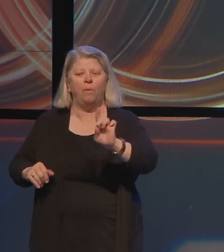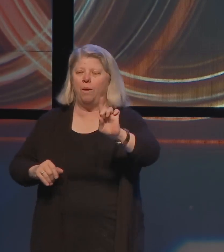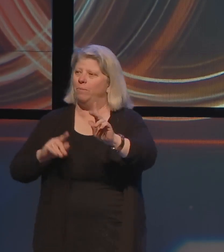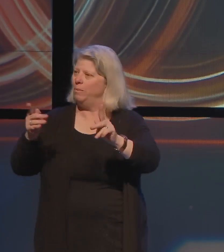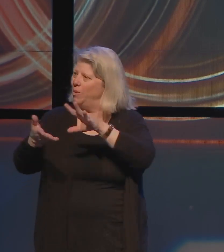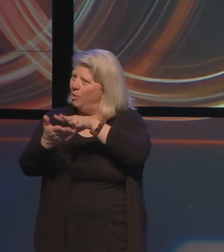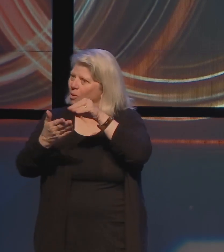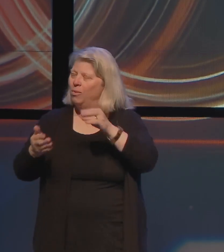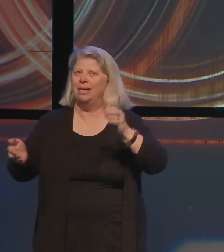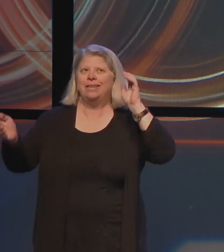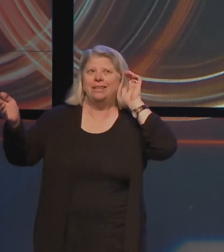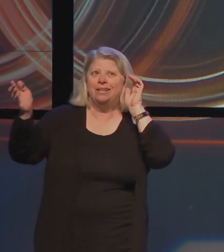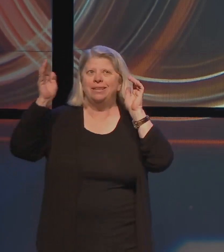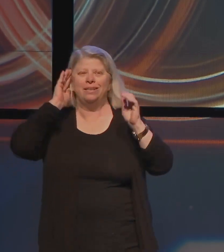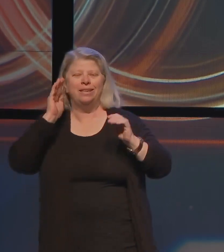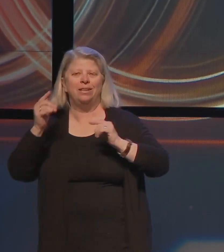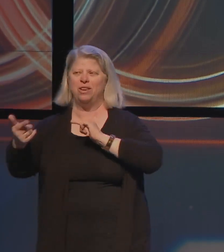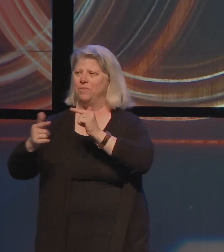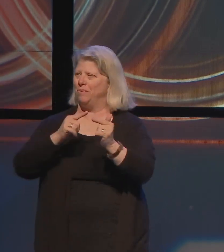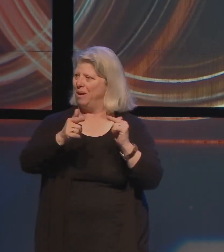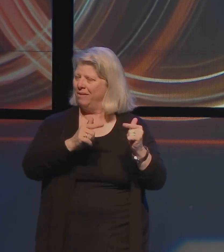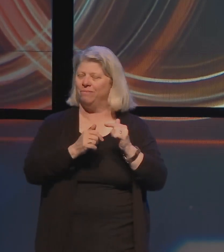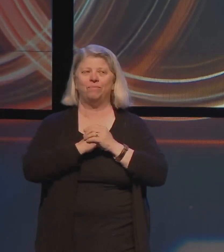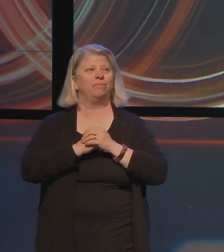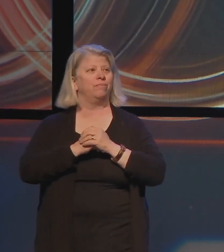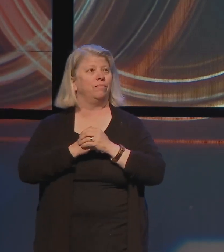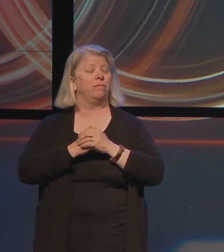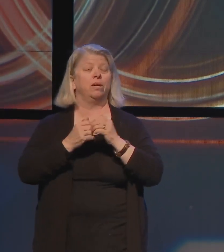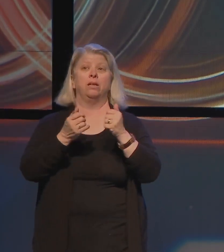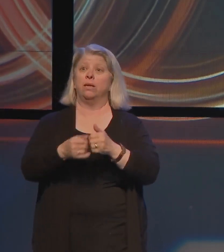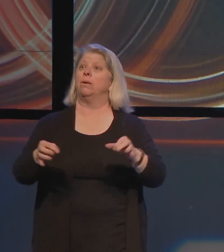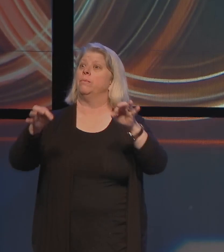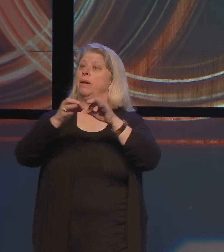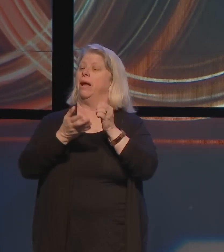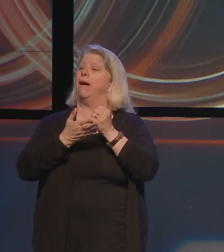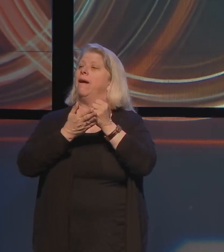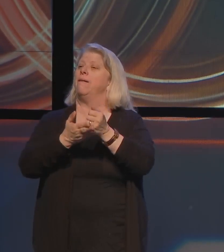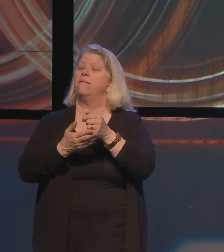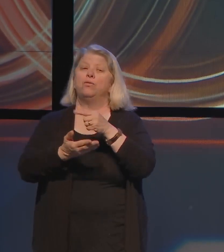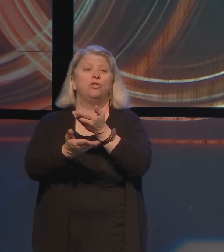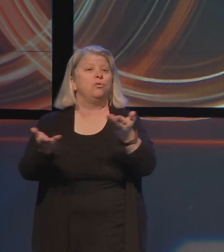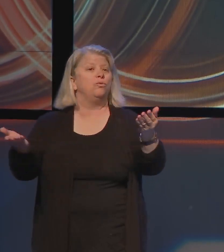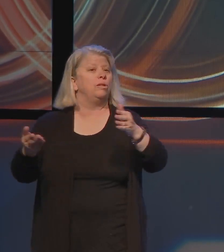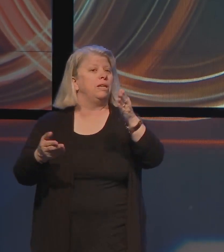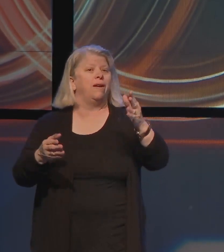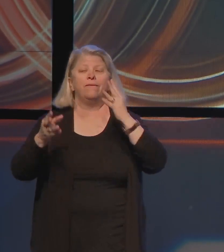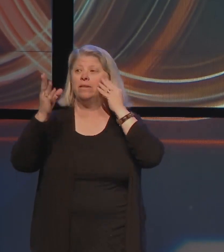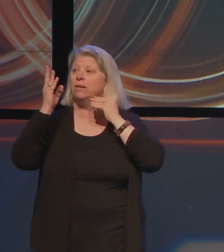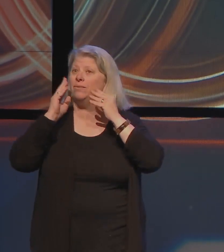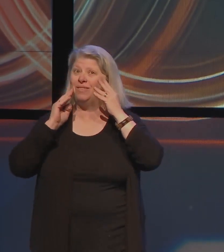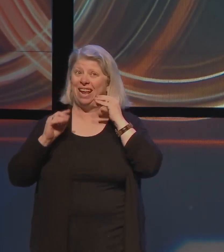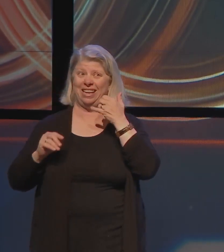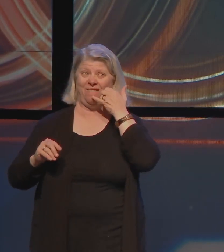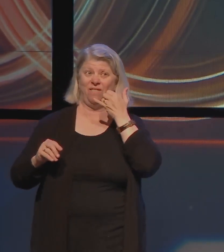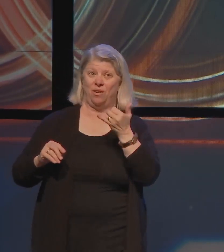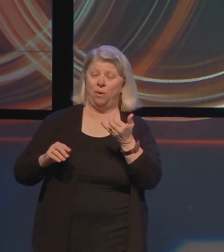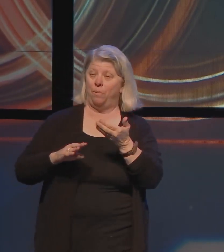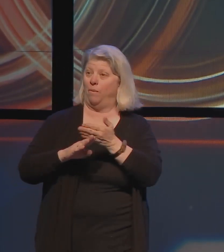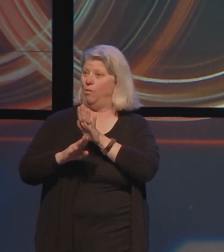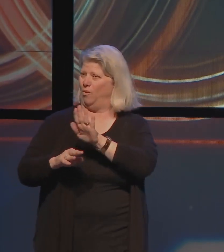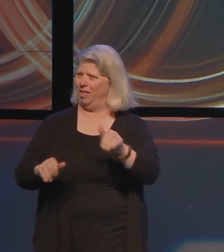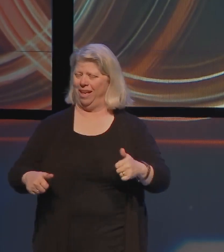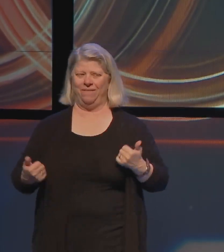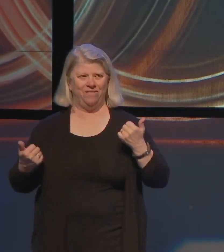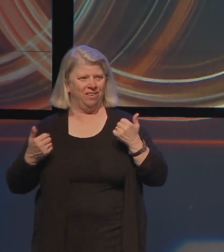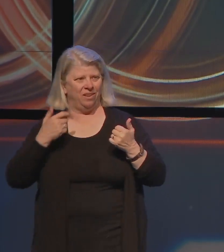can learn to listen and interact. This is especially helpful for those of you that have never had to make a phone call before in your